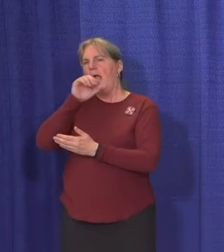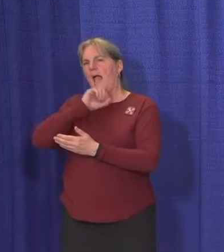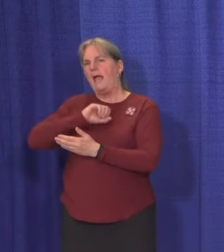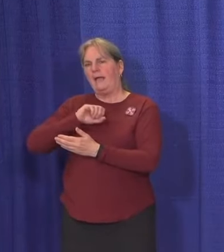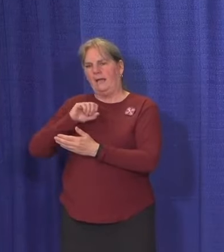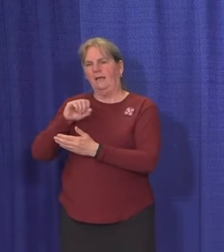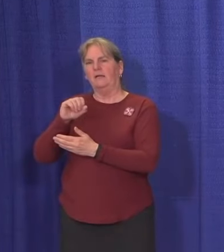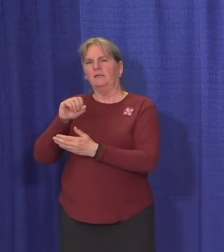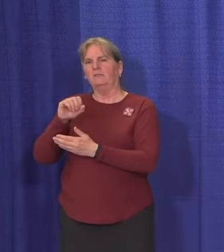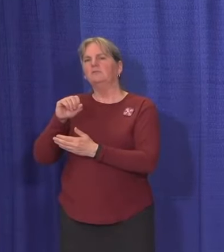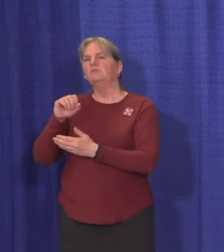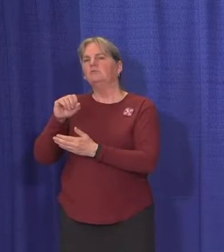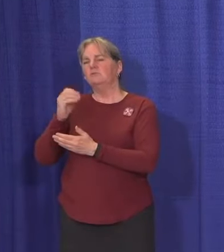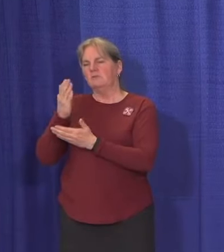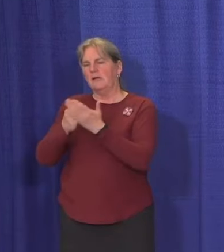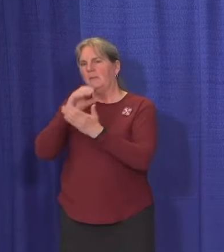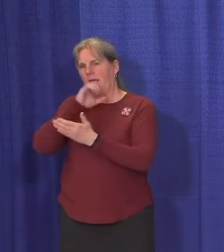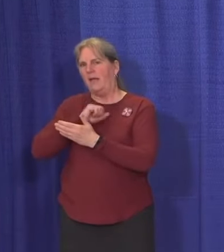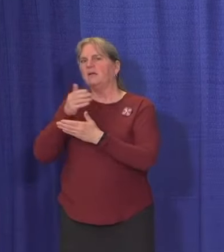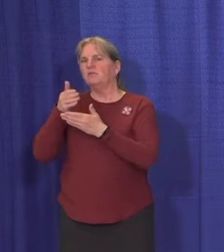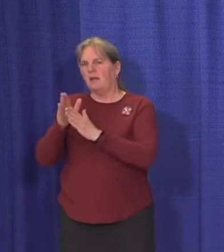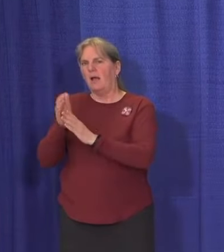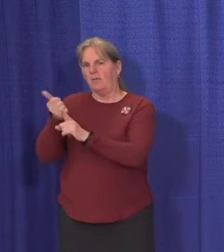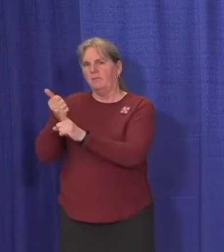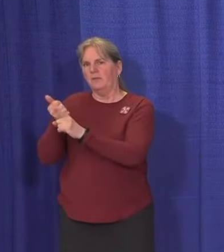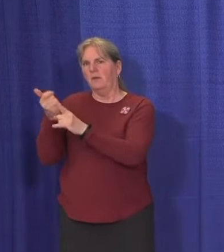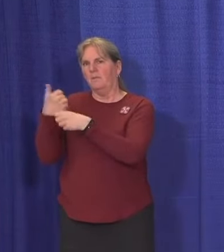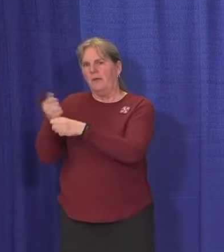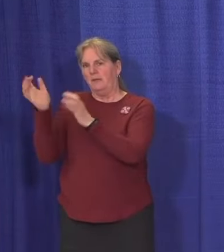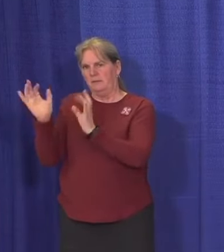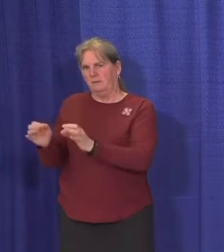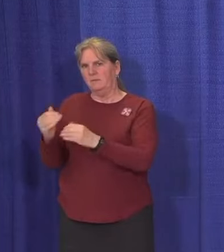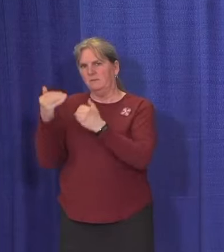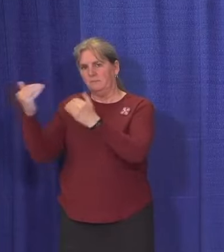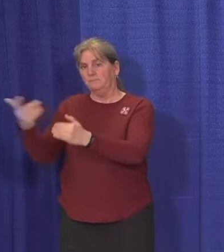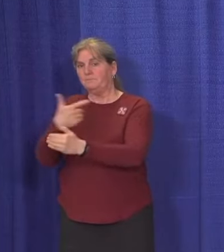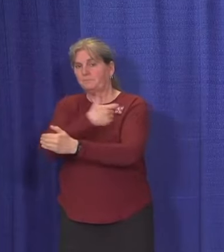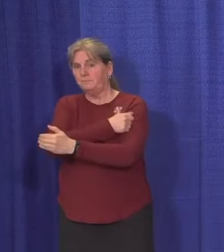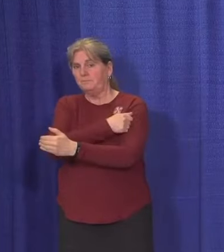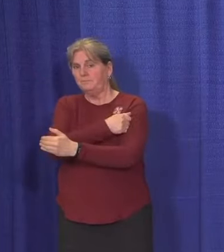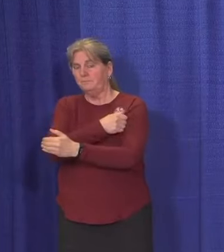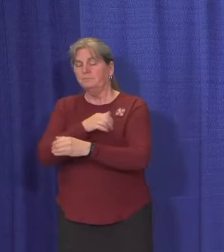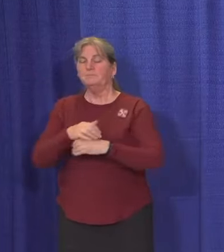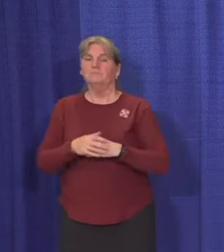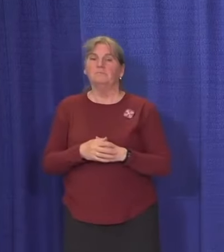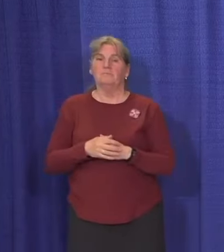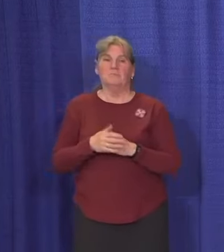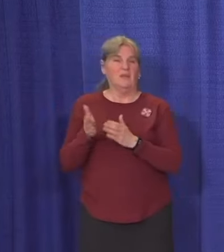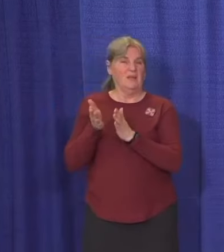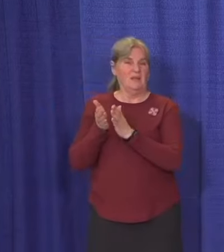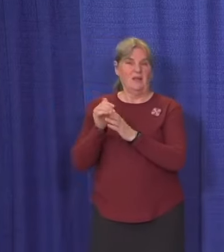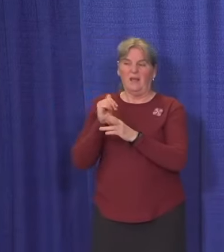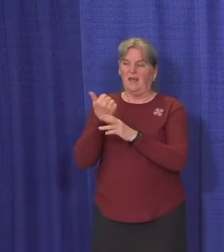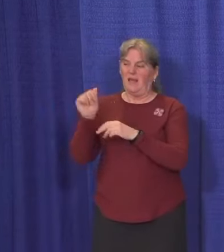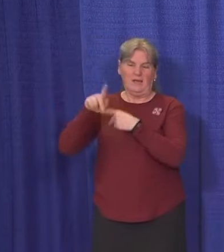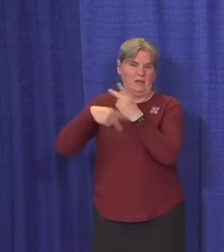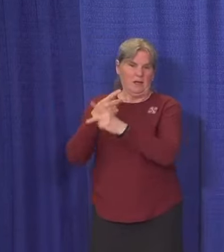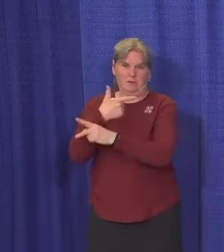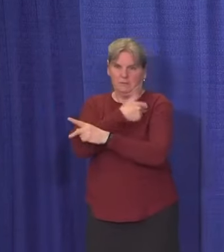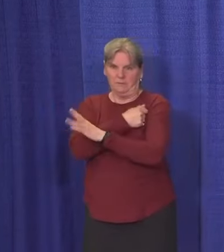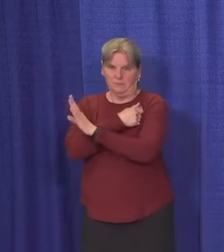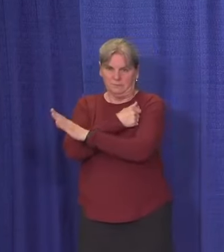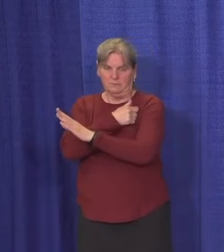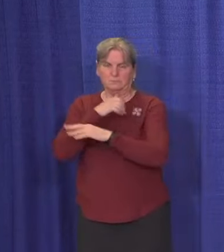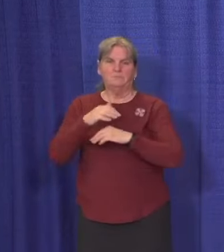an adolescent is able to actually consent themselves, so they would be able to walk in and receive that